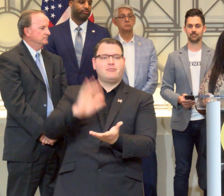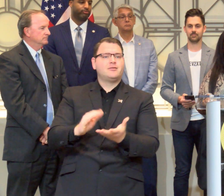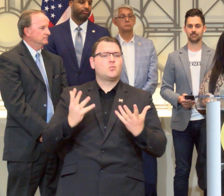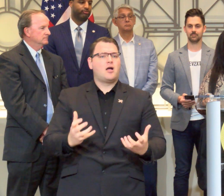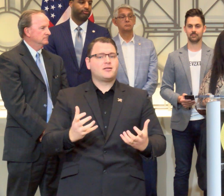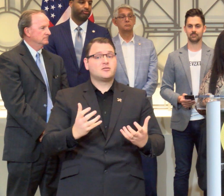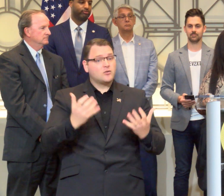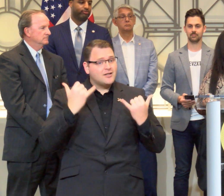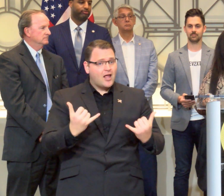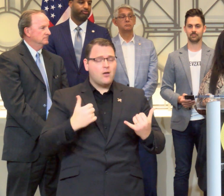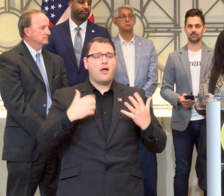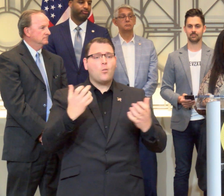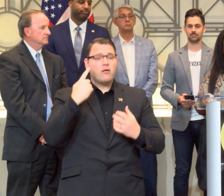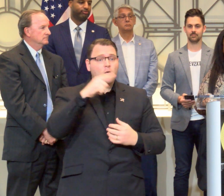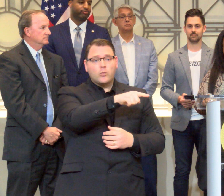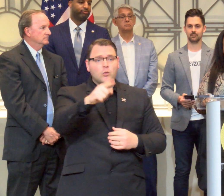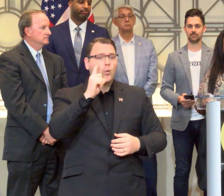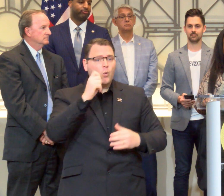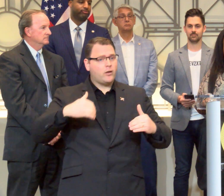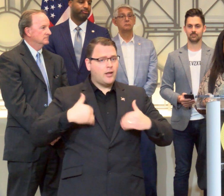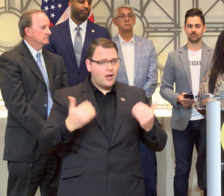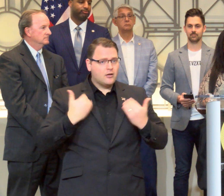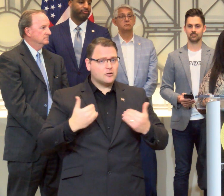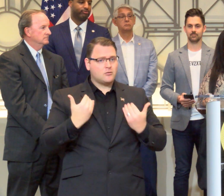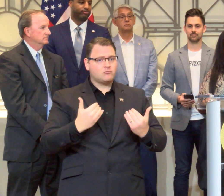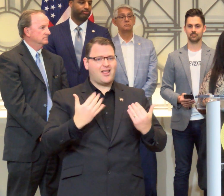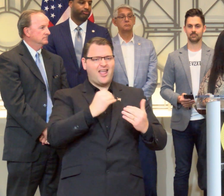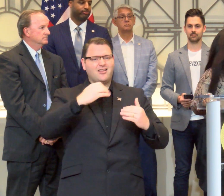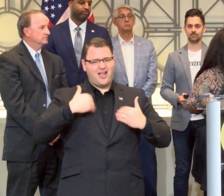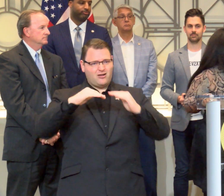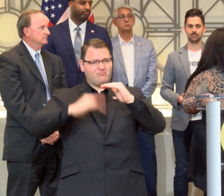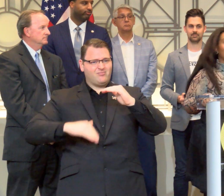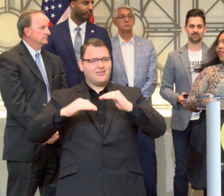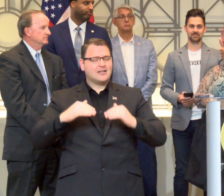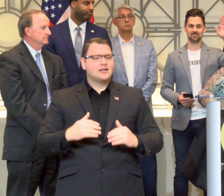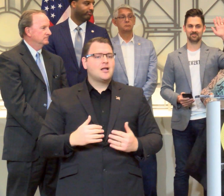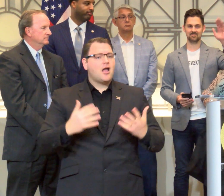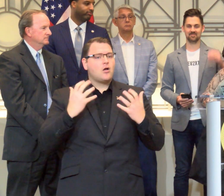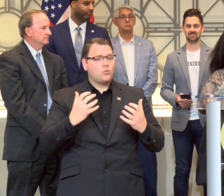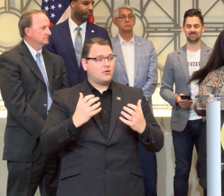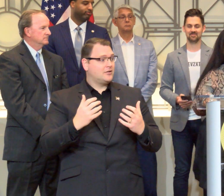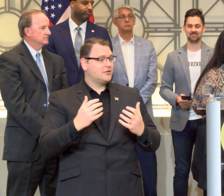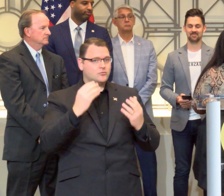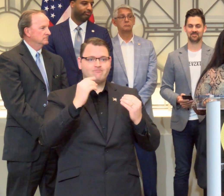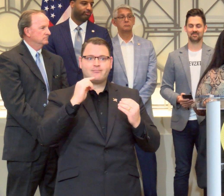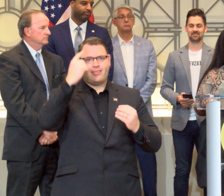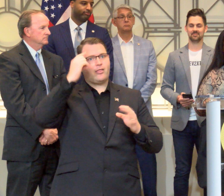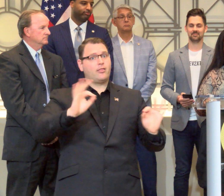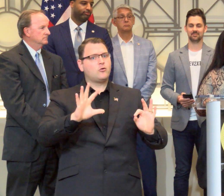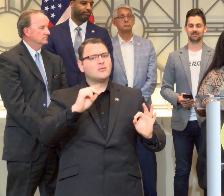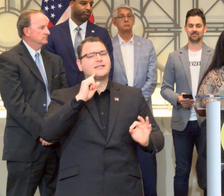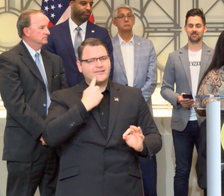people my age and younger to take this seriously. With me today is Michael Conklin. There's Mike.